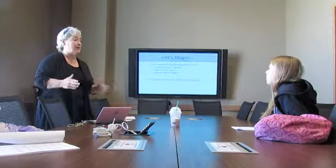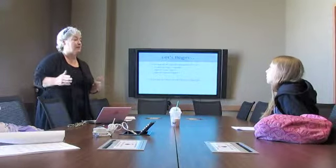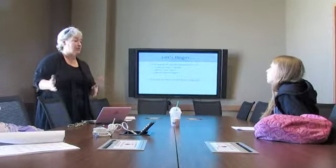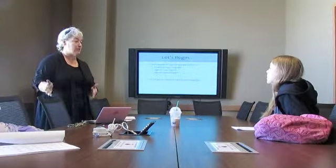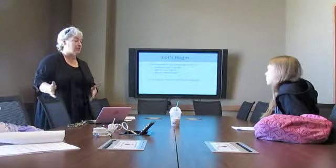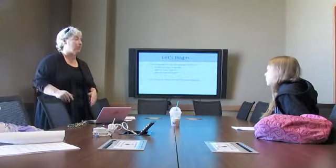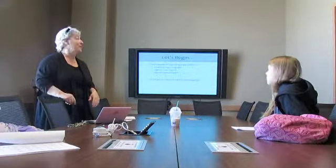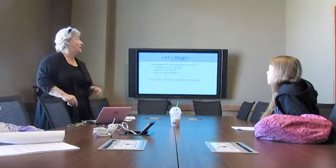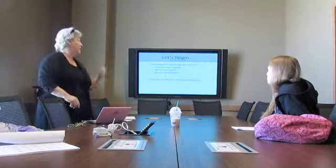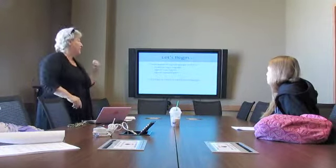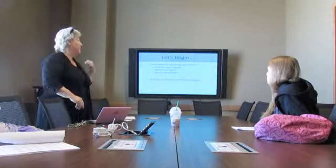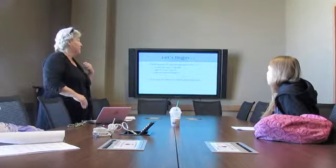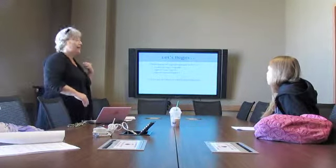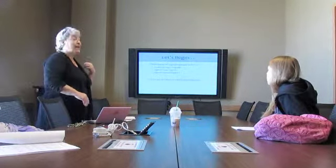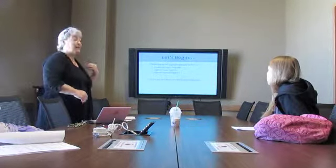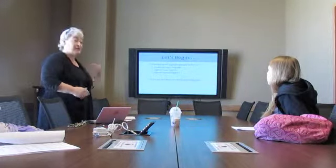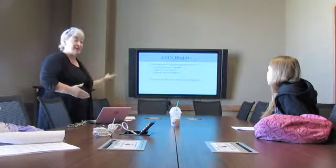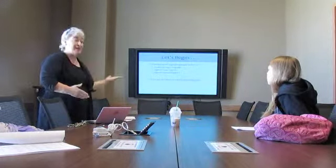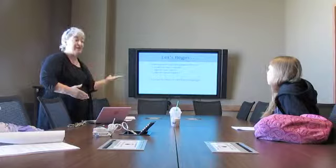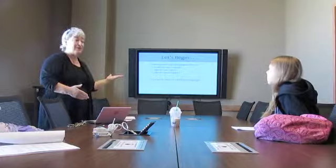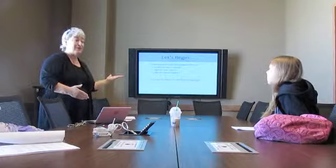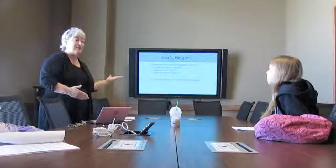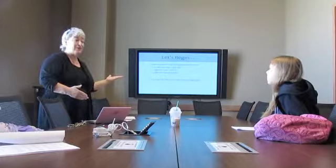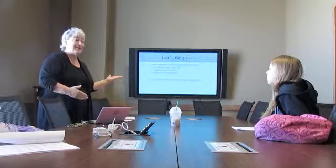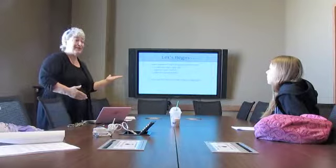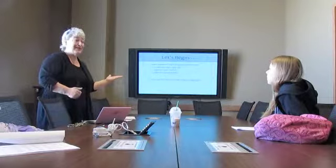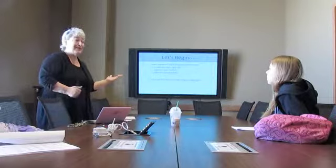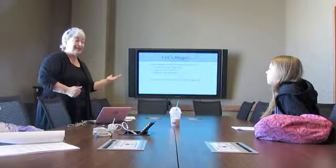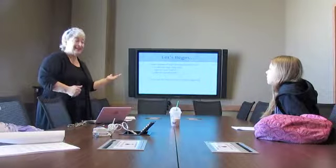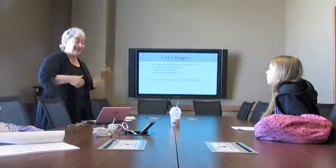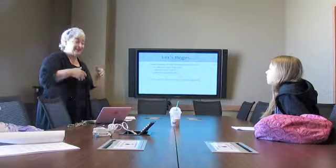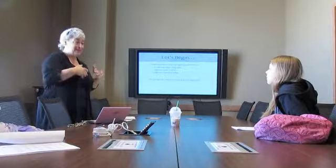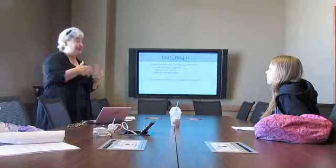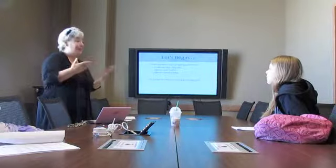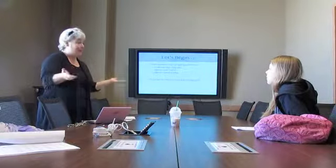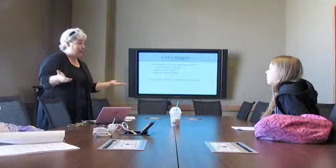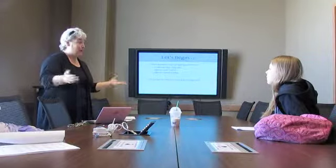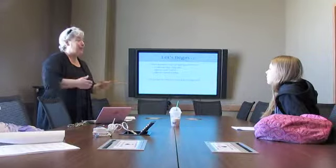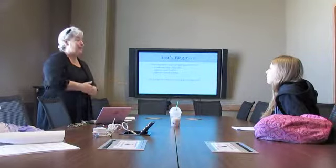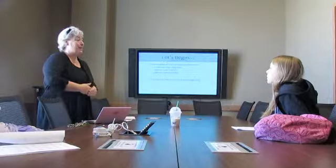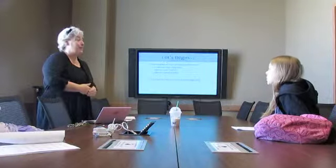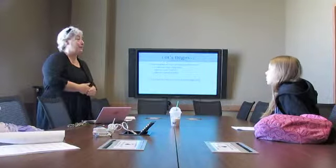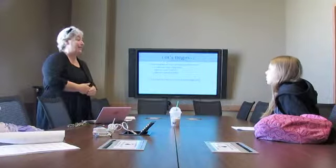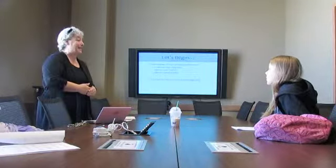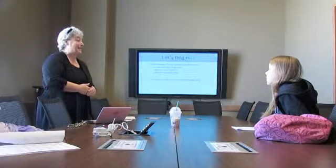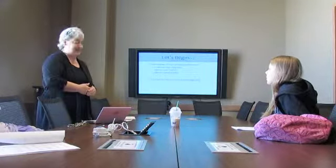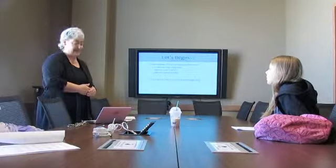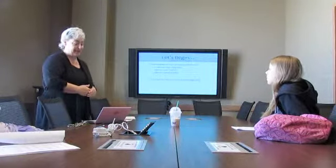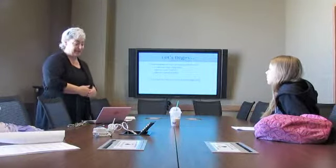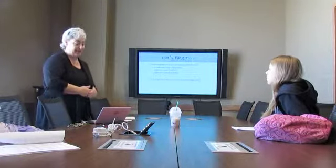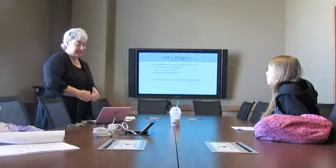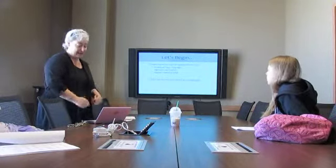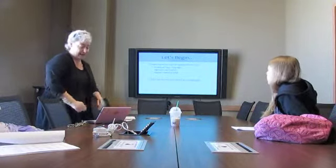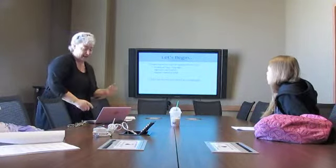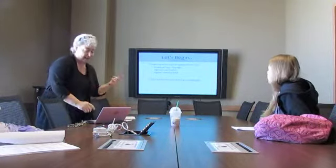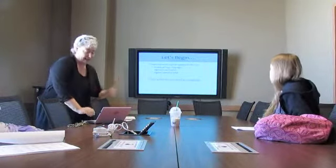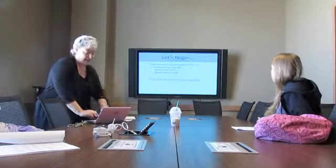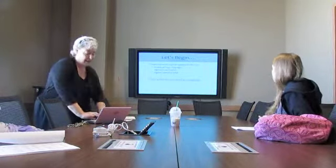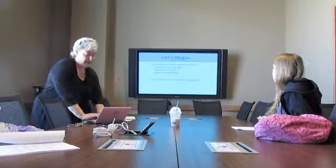and structure. American Sign Language does have its own grammar, and so it is different. Let's watch